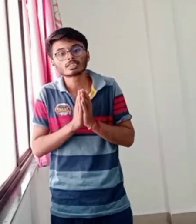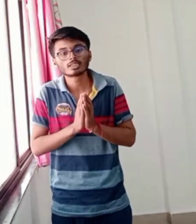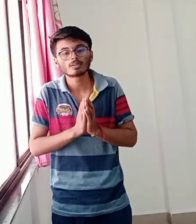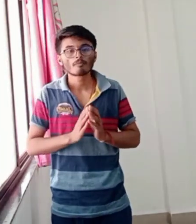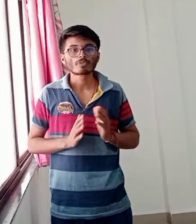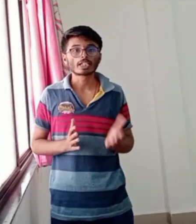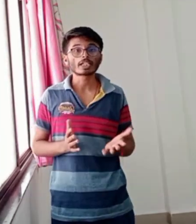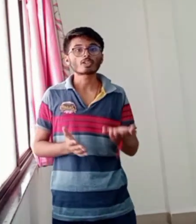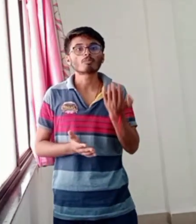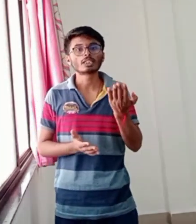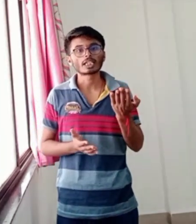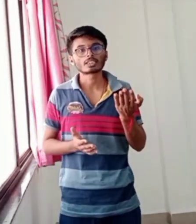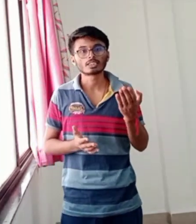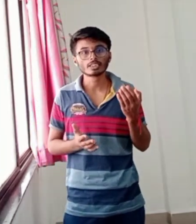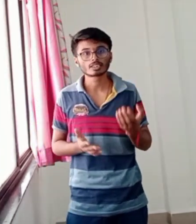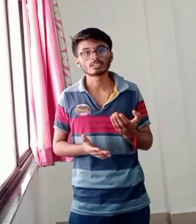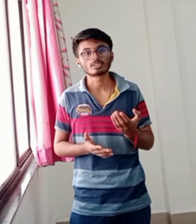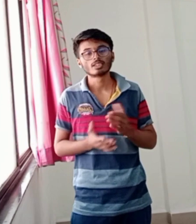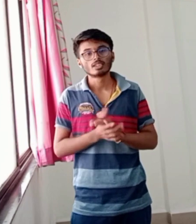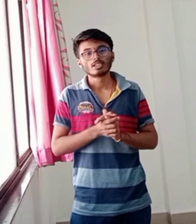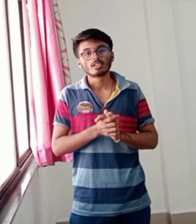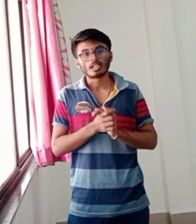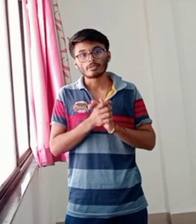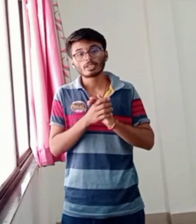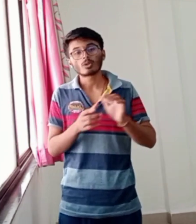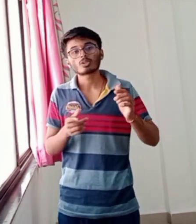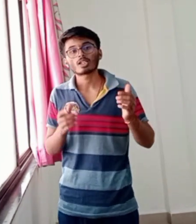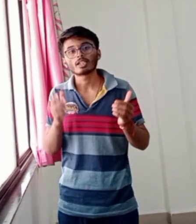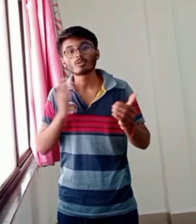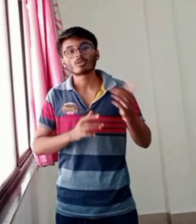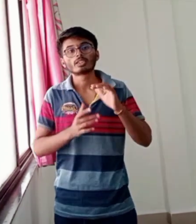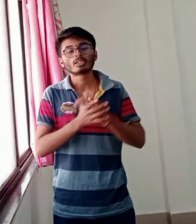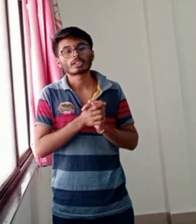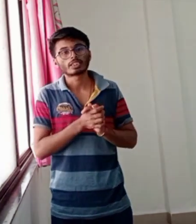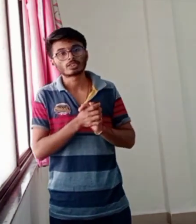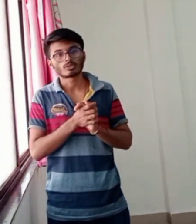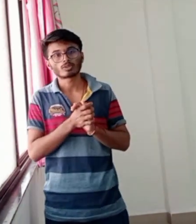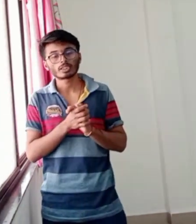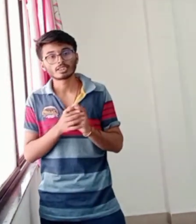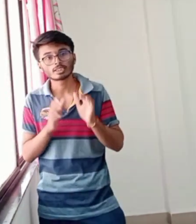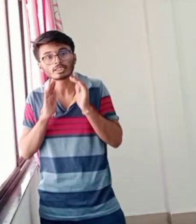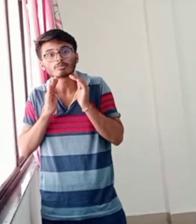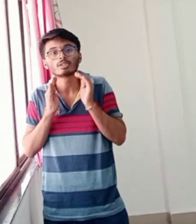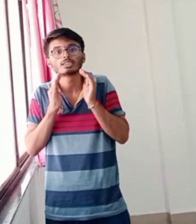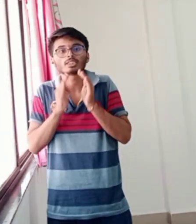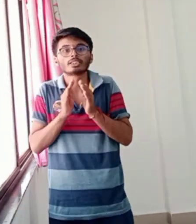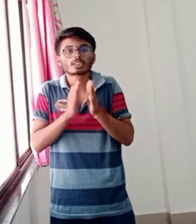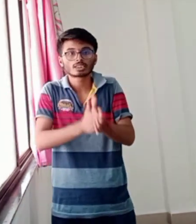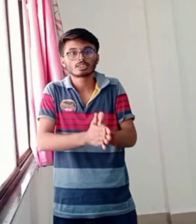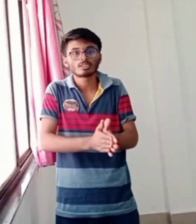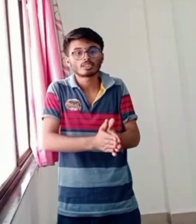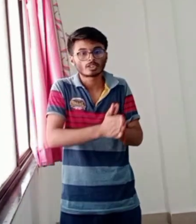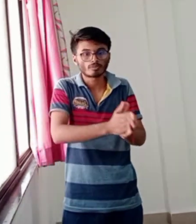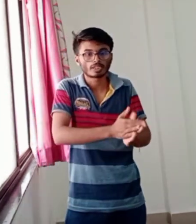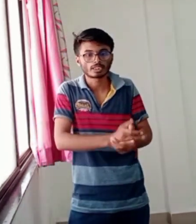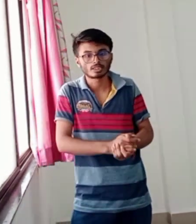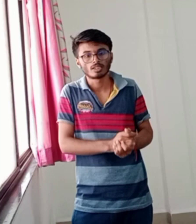the rate of the reaction, without involving the reaction. Okay, it will just increase the rate of reaction.